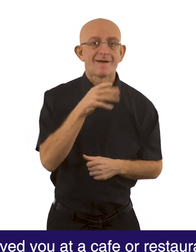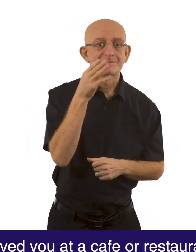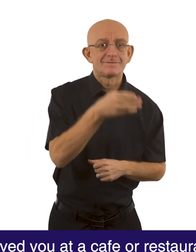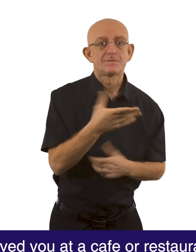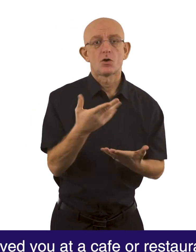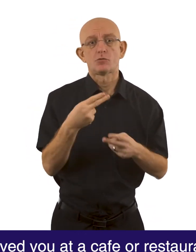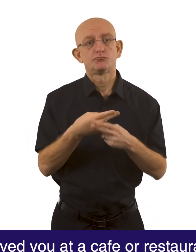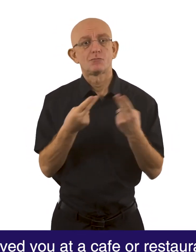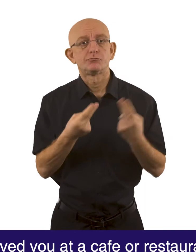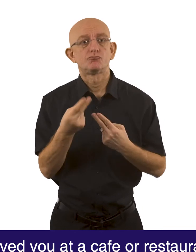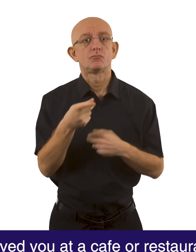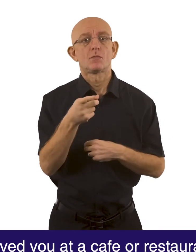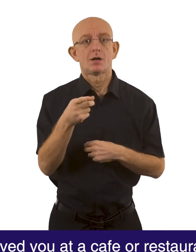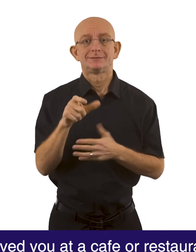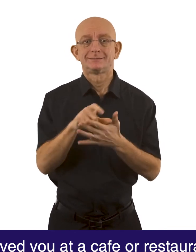served you at a cafe or restaurant,